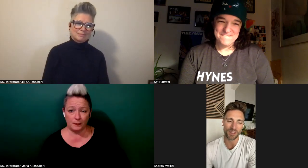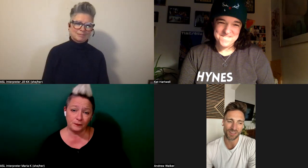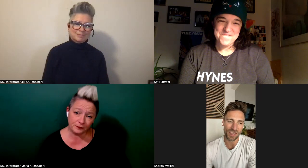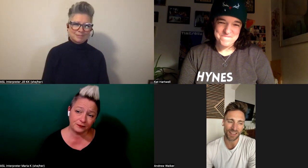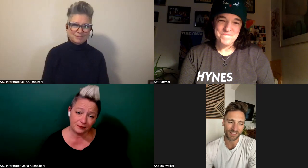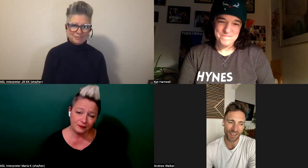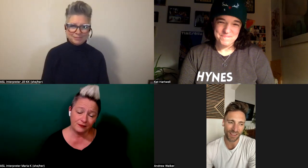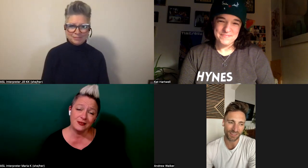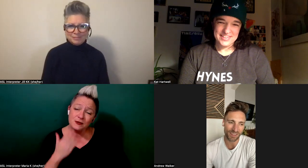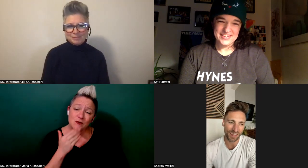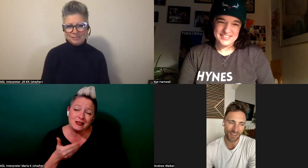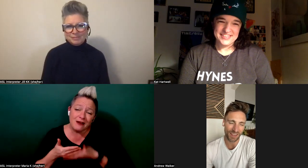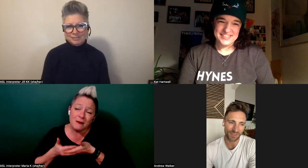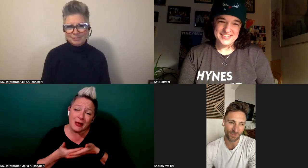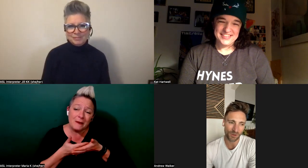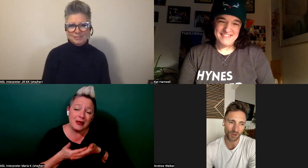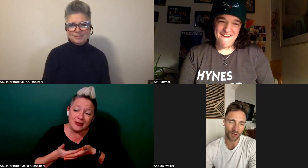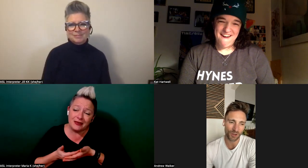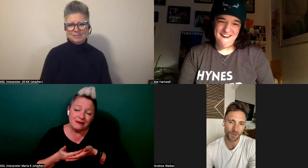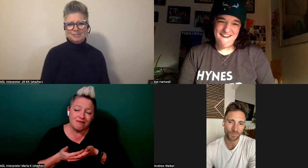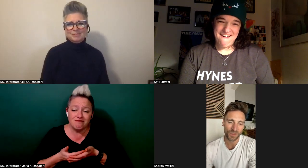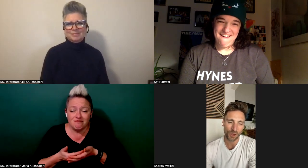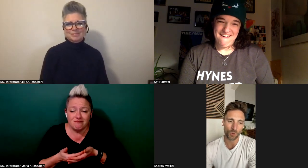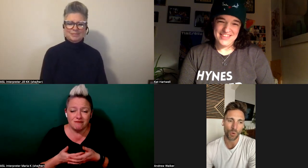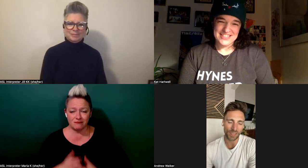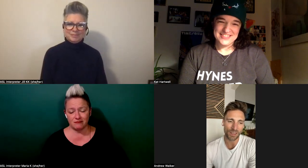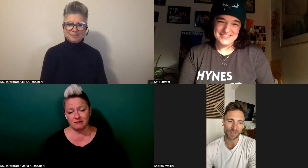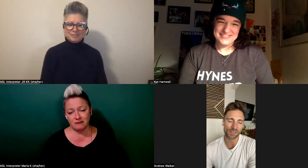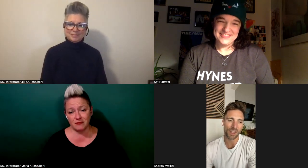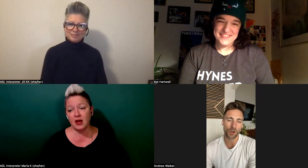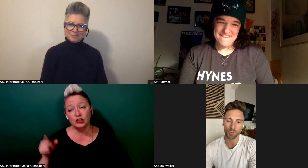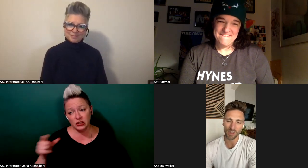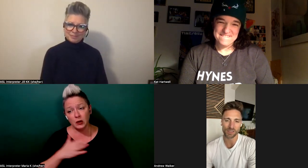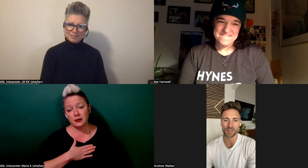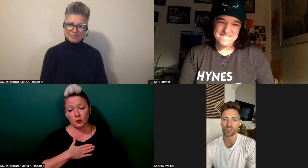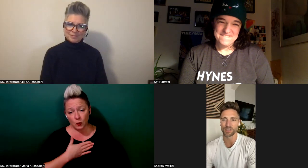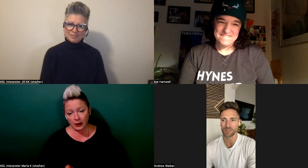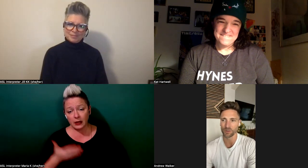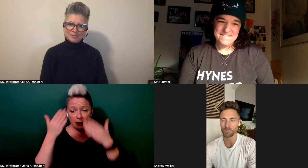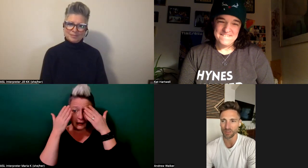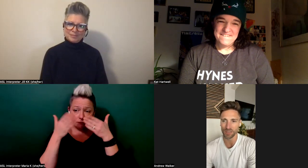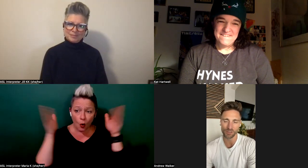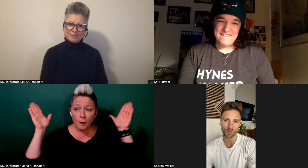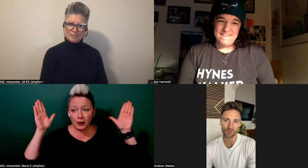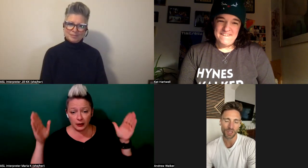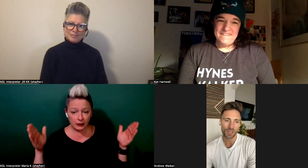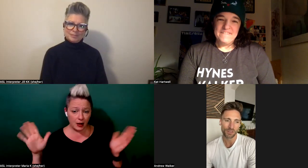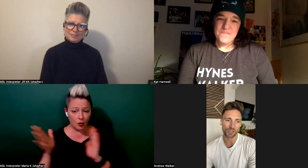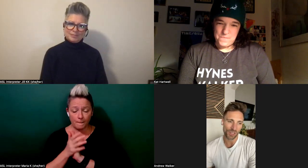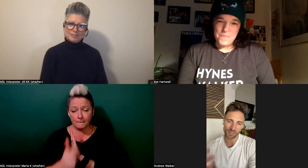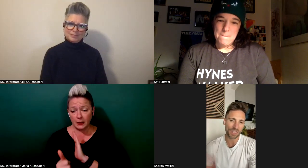that baby on set, and her willingness and openness and just her ability